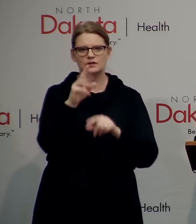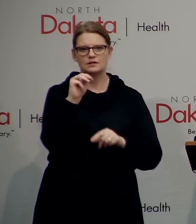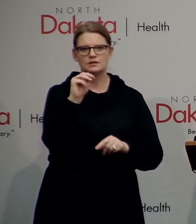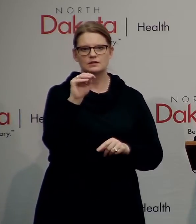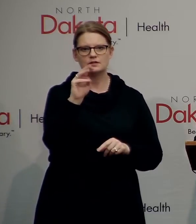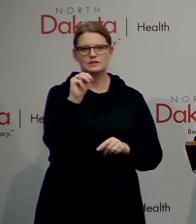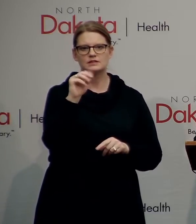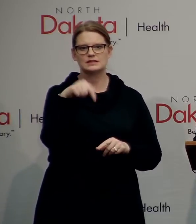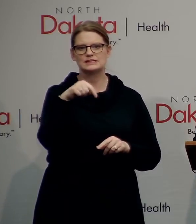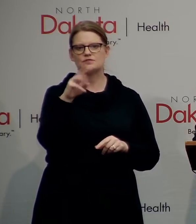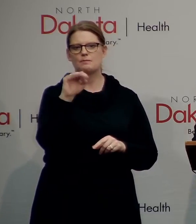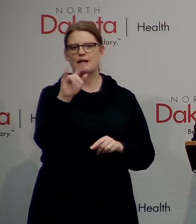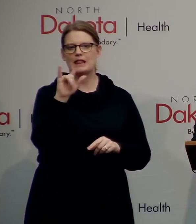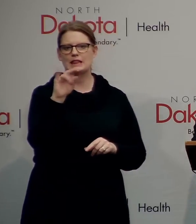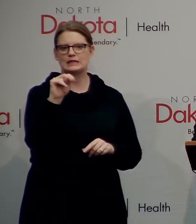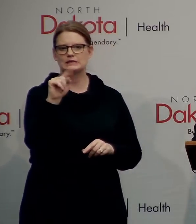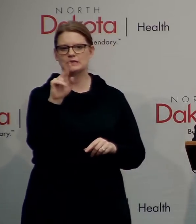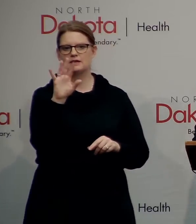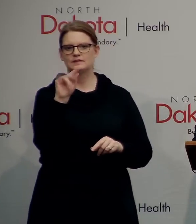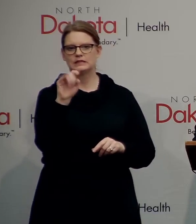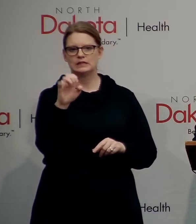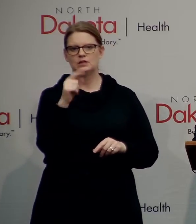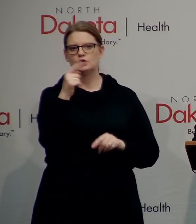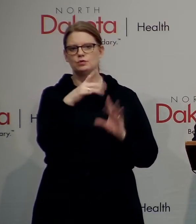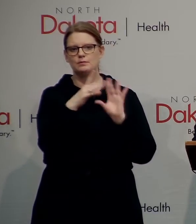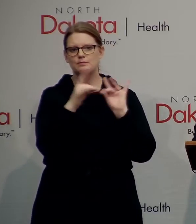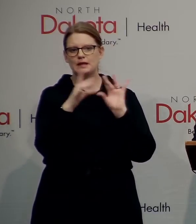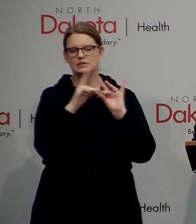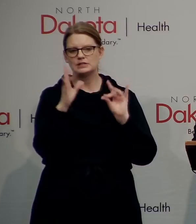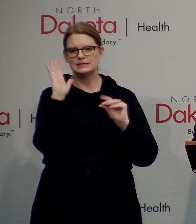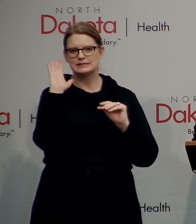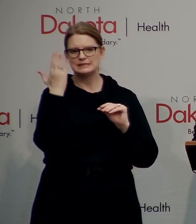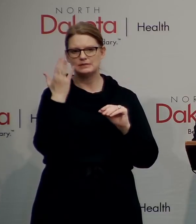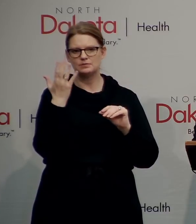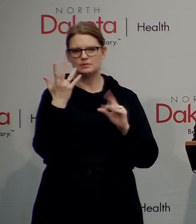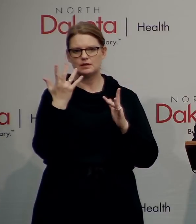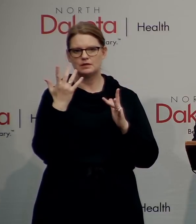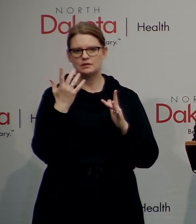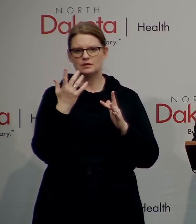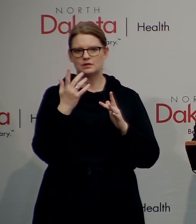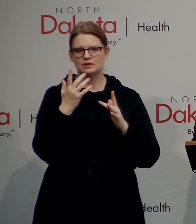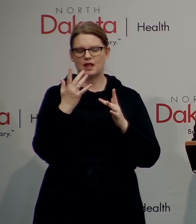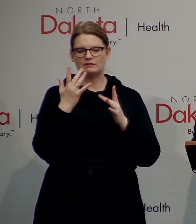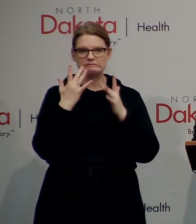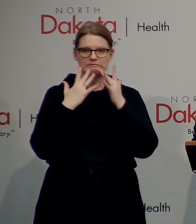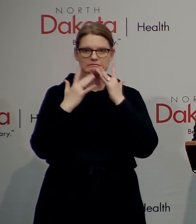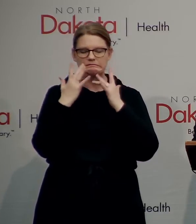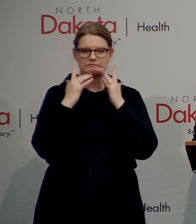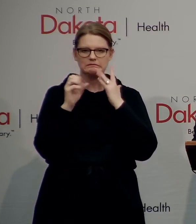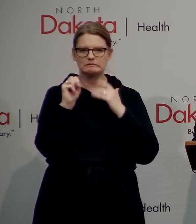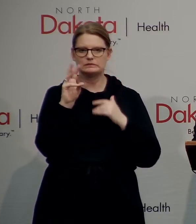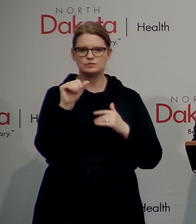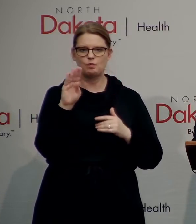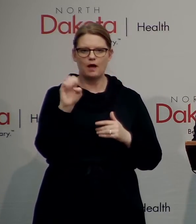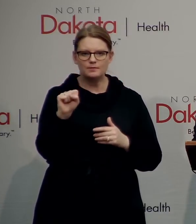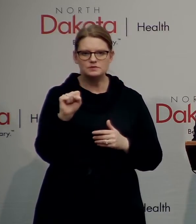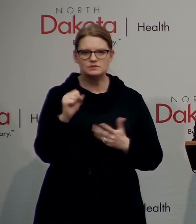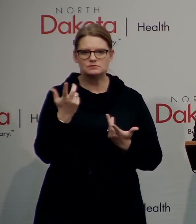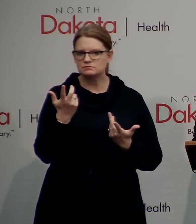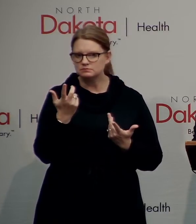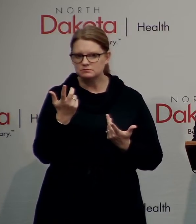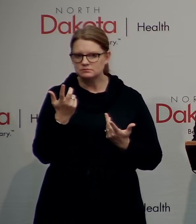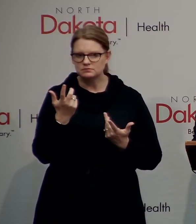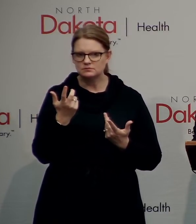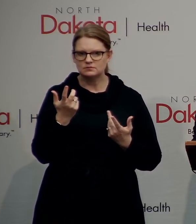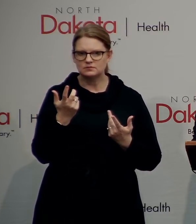Tufte. You had mentioned that there seems to be a shortage of swabs. Can you tell me how acute the shortage is